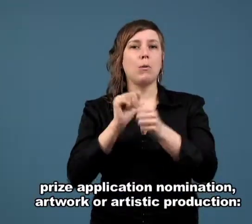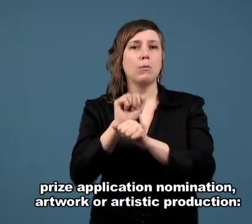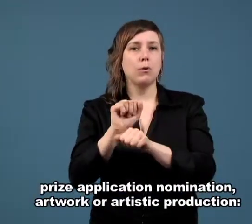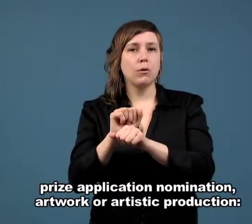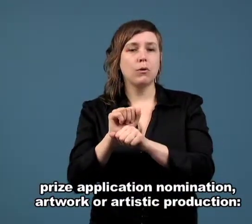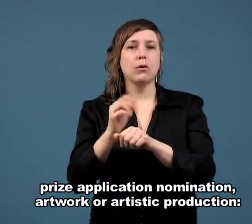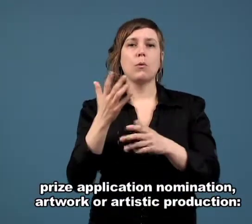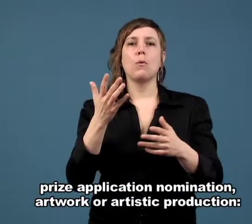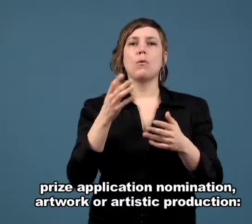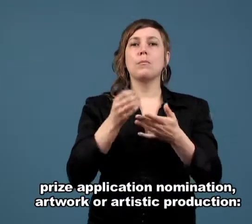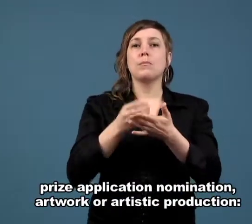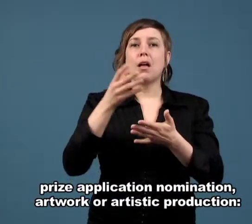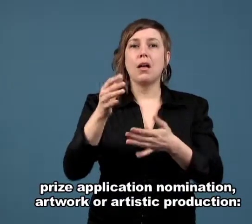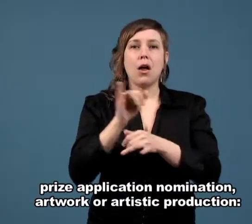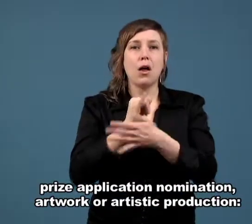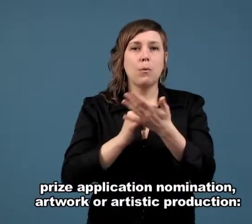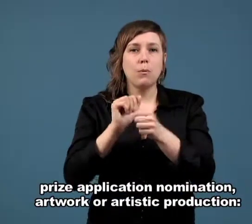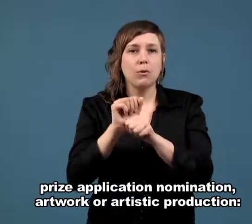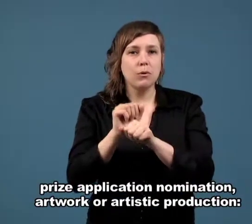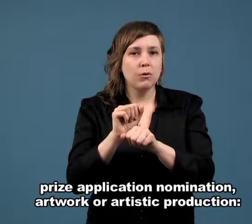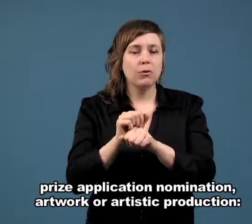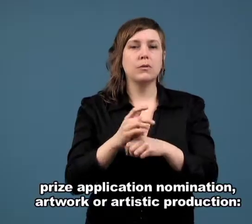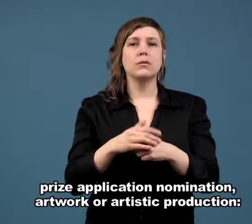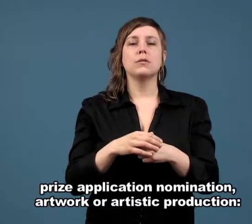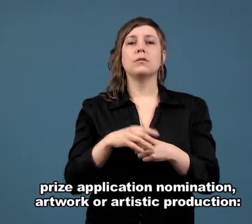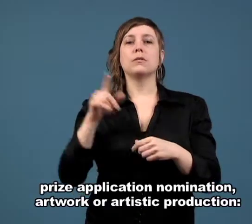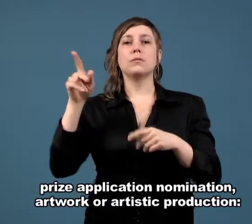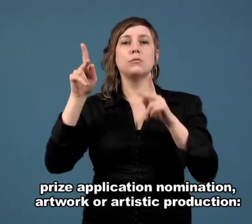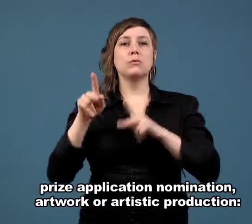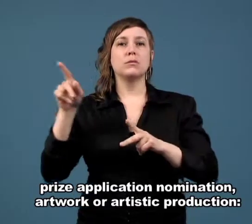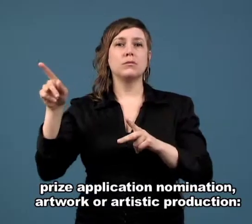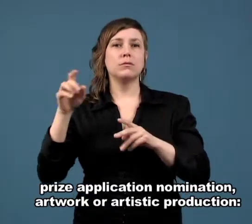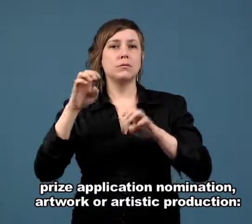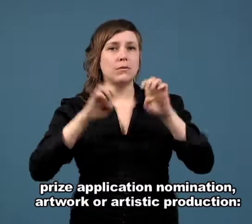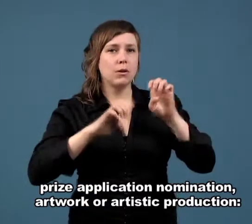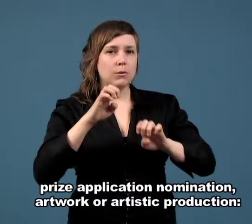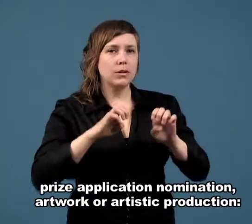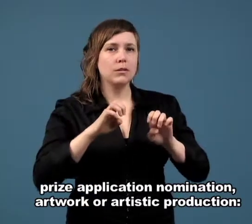application, prize application nomination, artwork or artistic production,